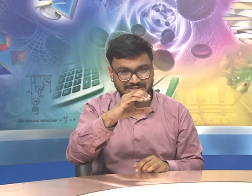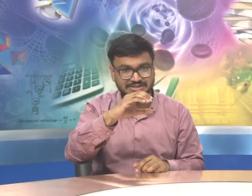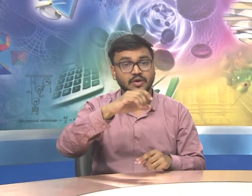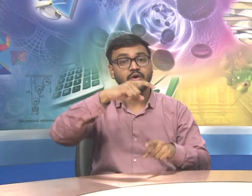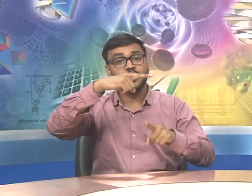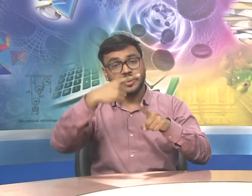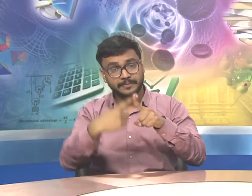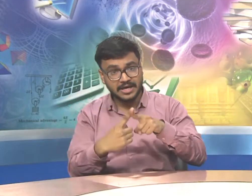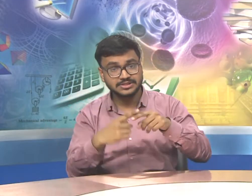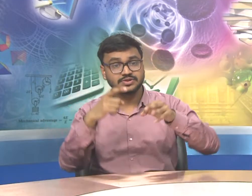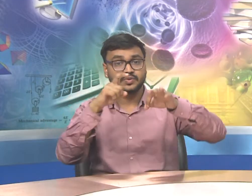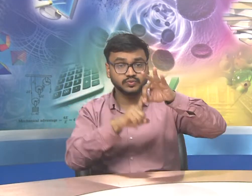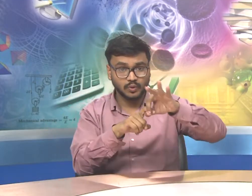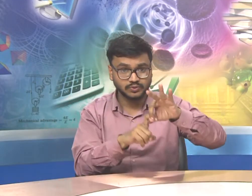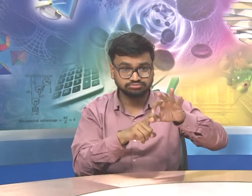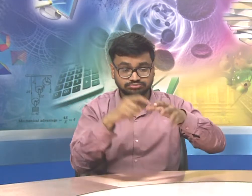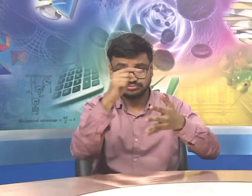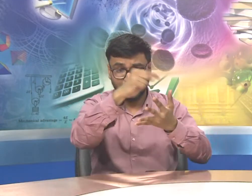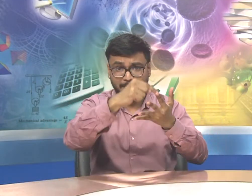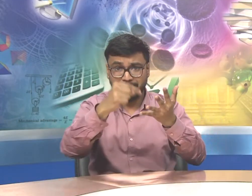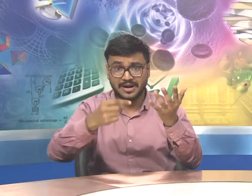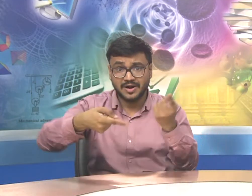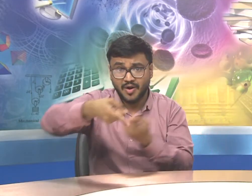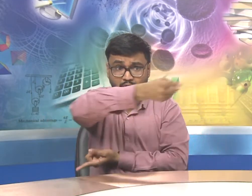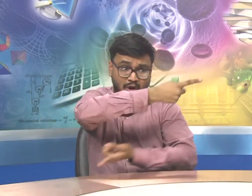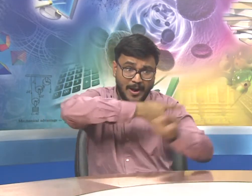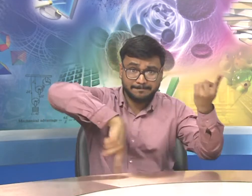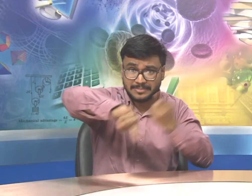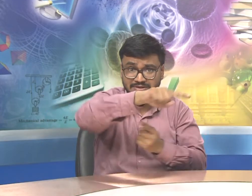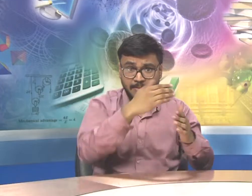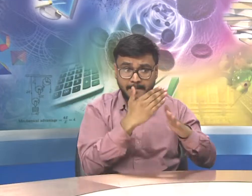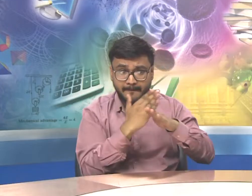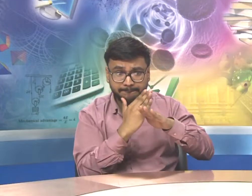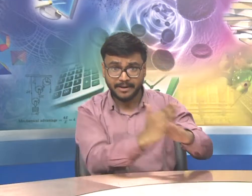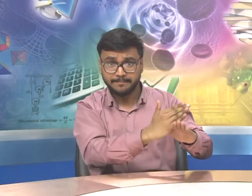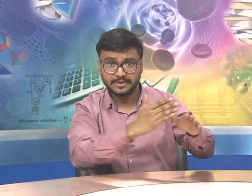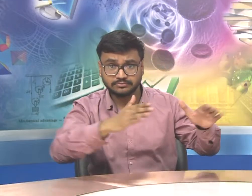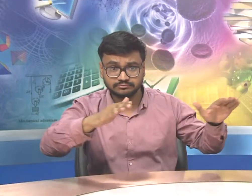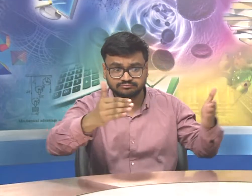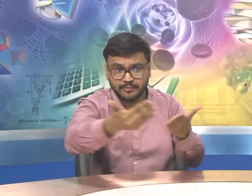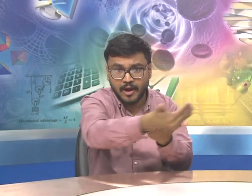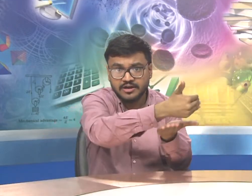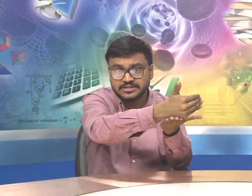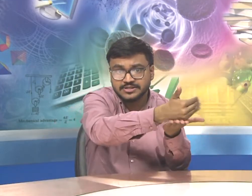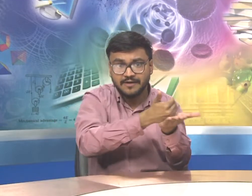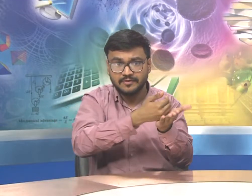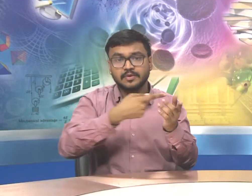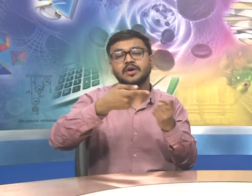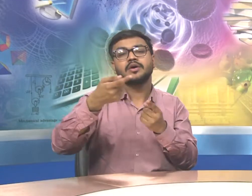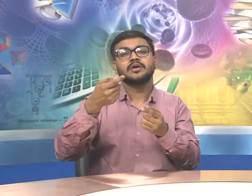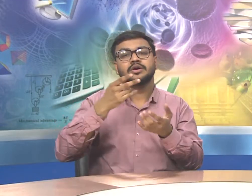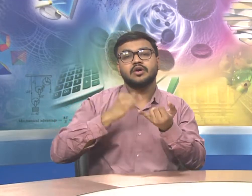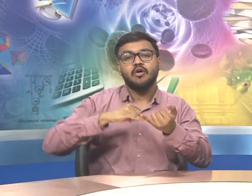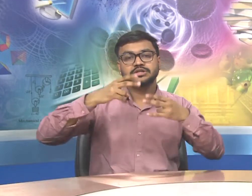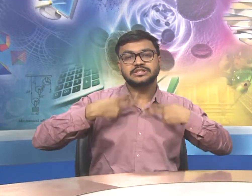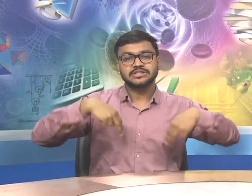habeas corpus, mandamus, prohibition, certiorari, and quo